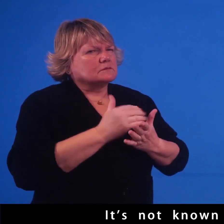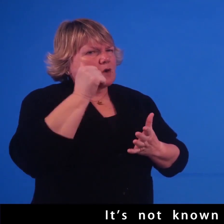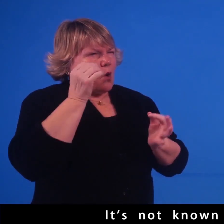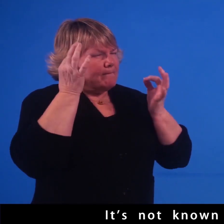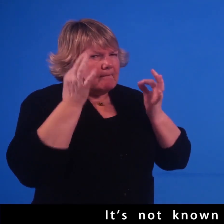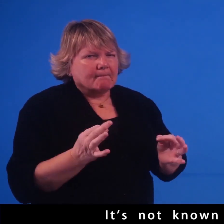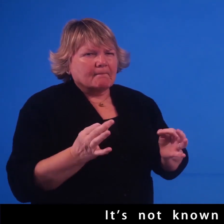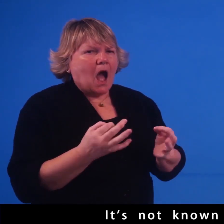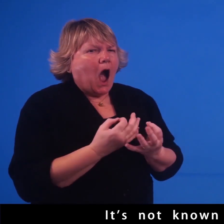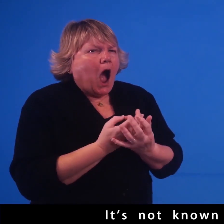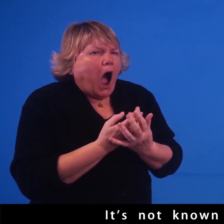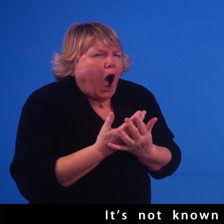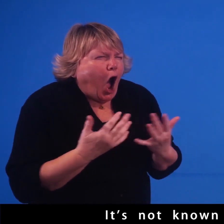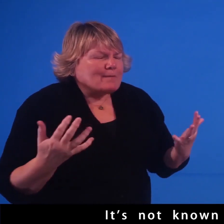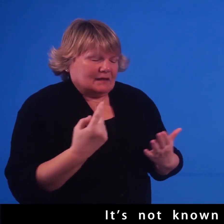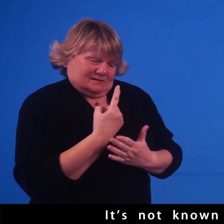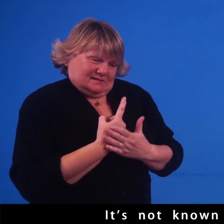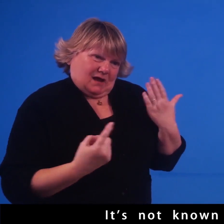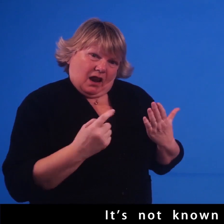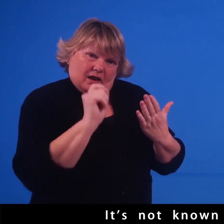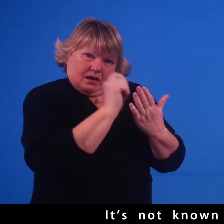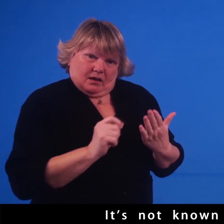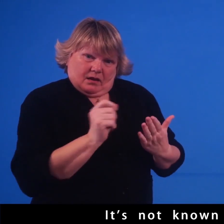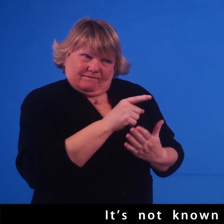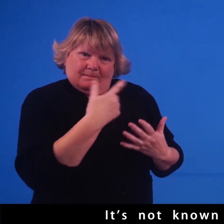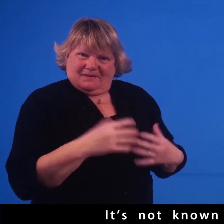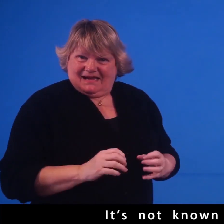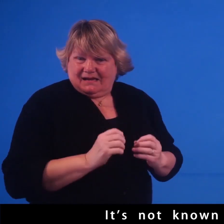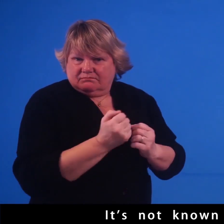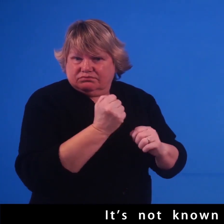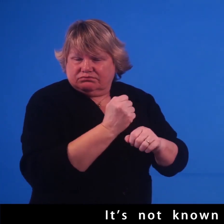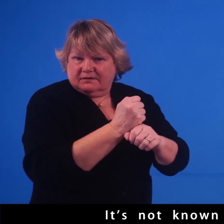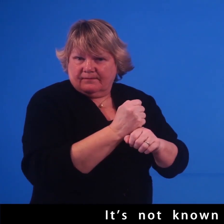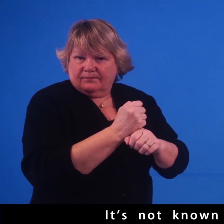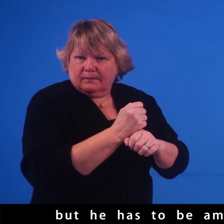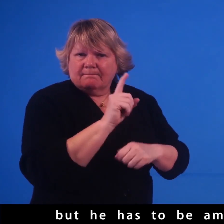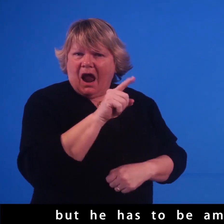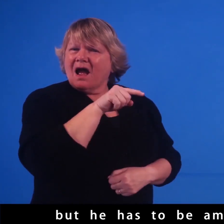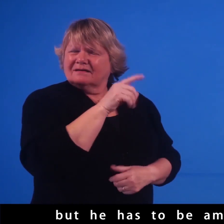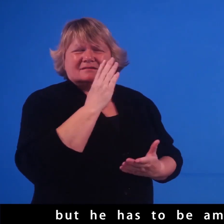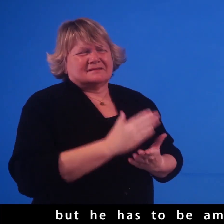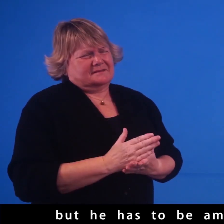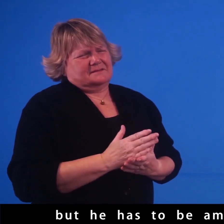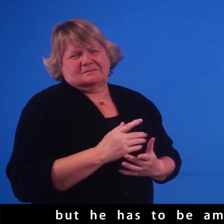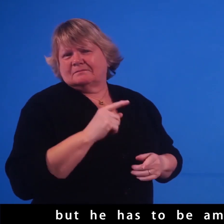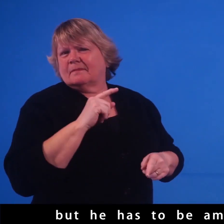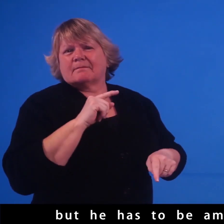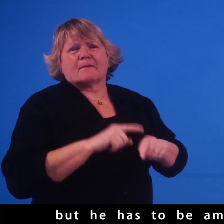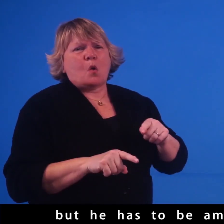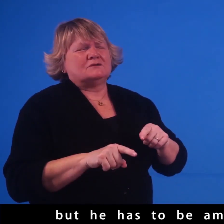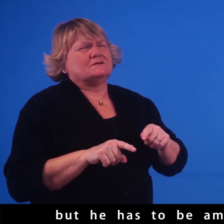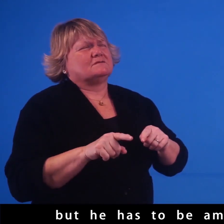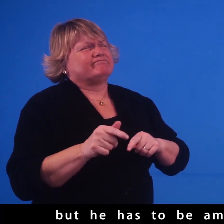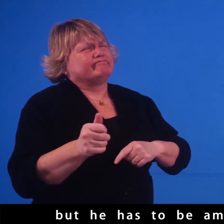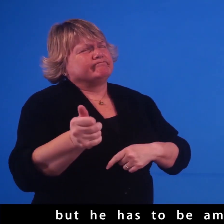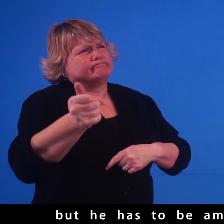It's not known definitively how many self-portraits Bellany produced, but he has to be amongst the